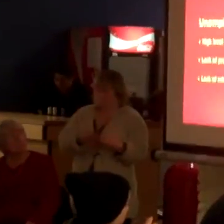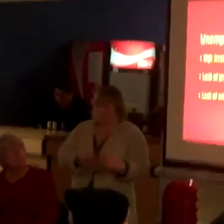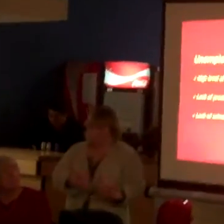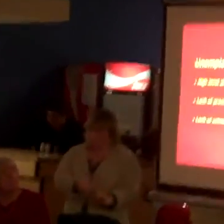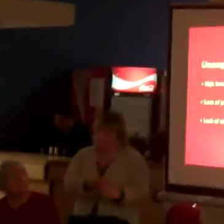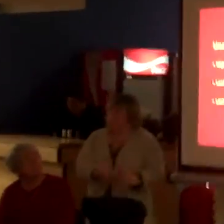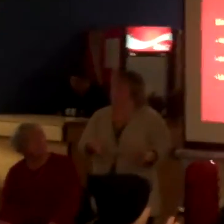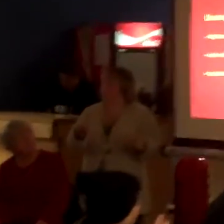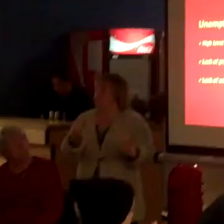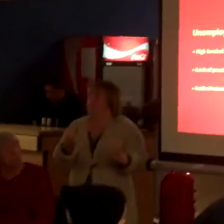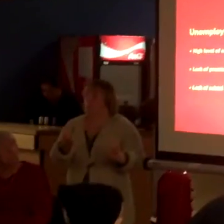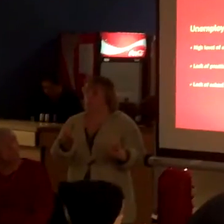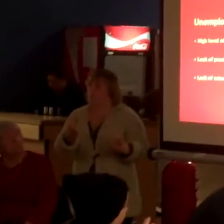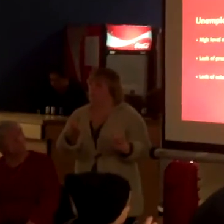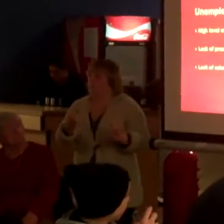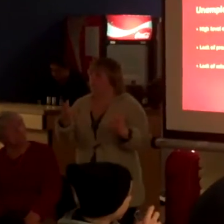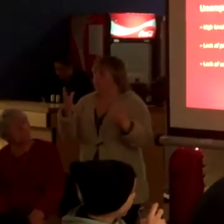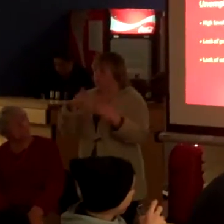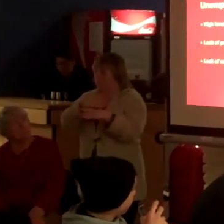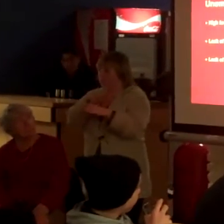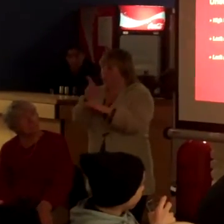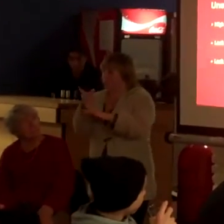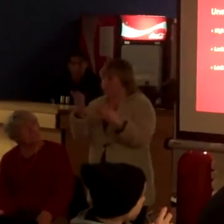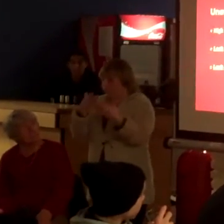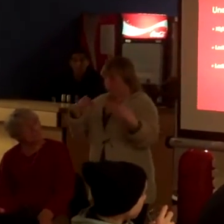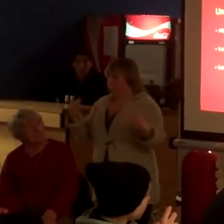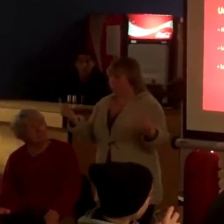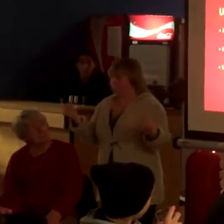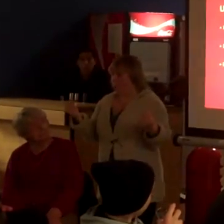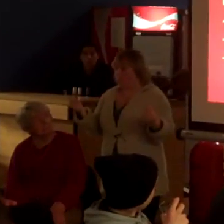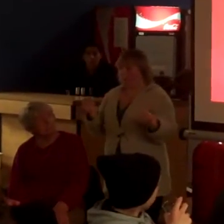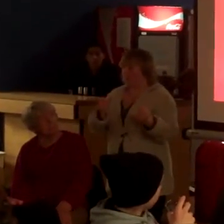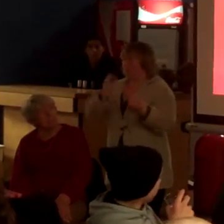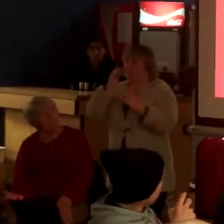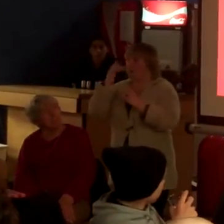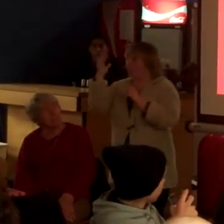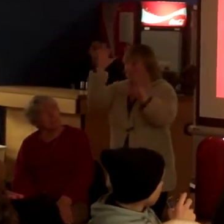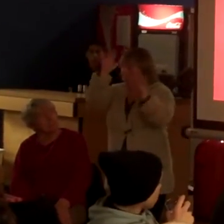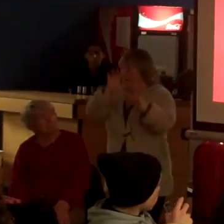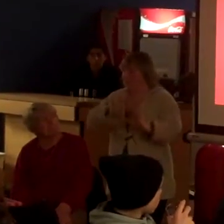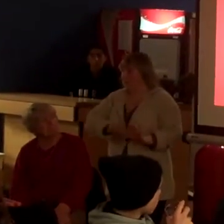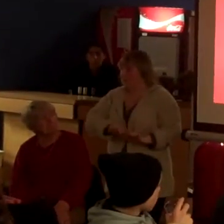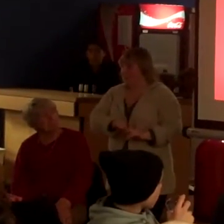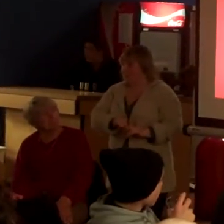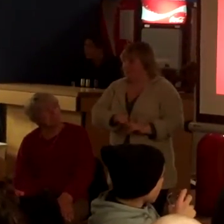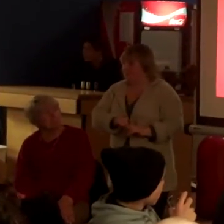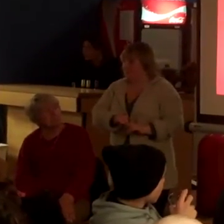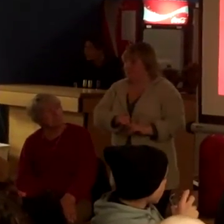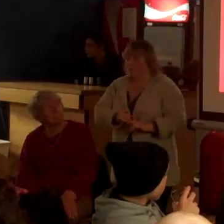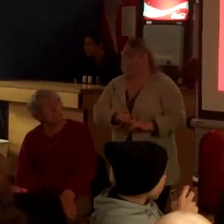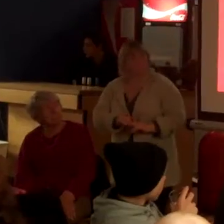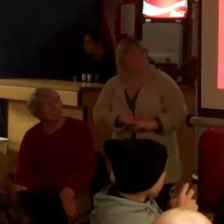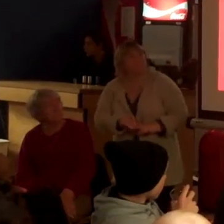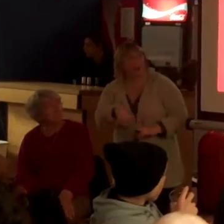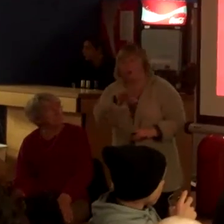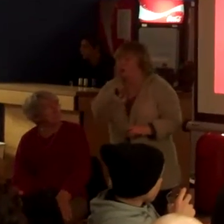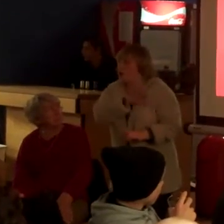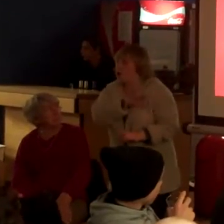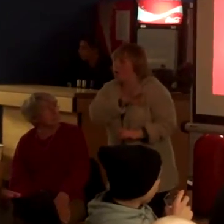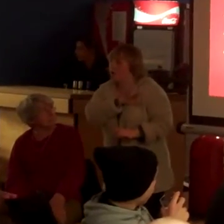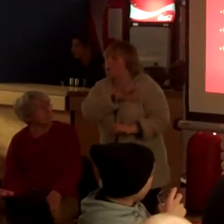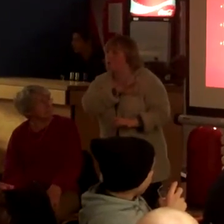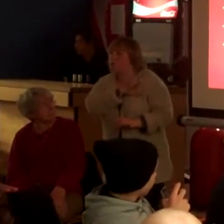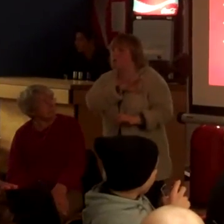in a dry season, there is no water. But added to that problem of bad water, there is an